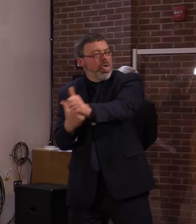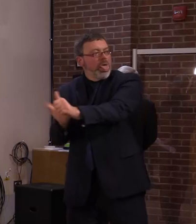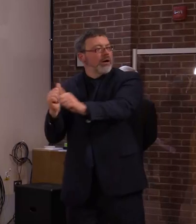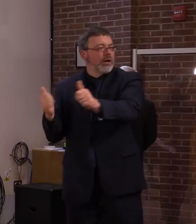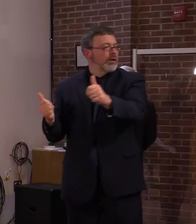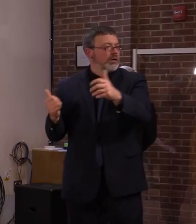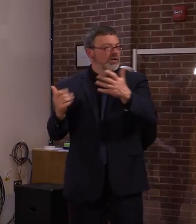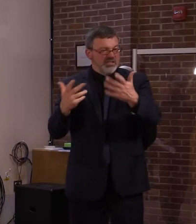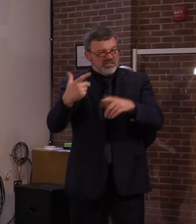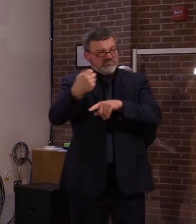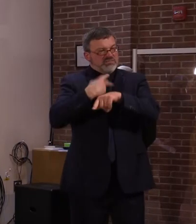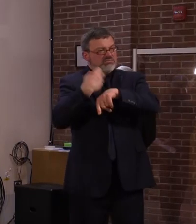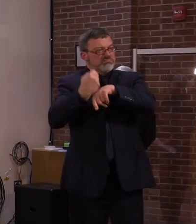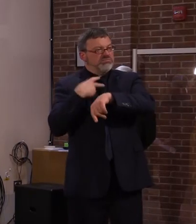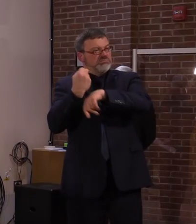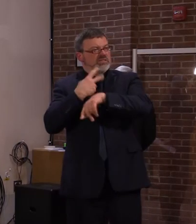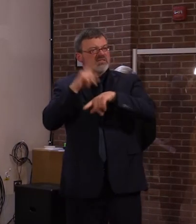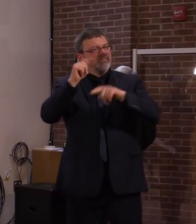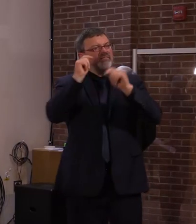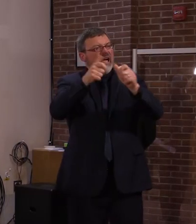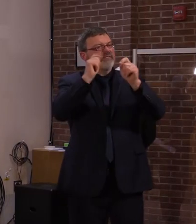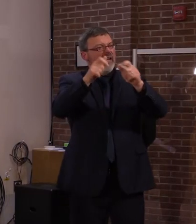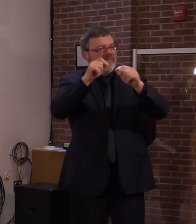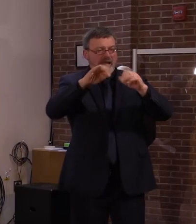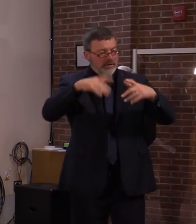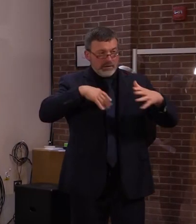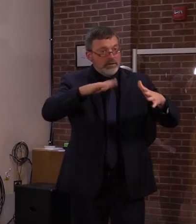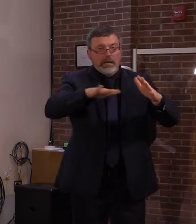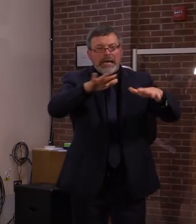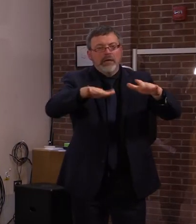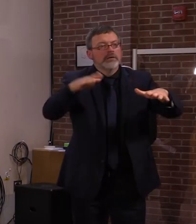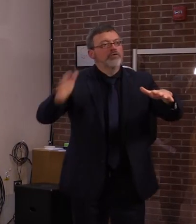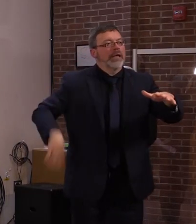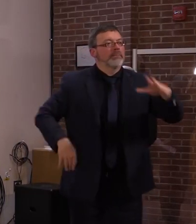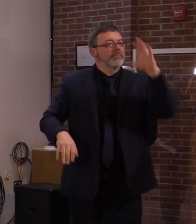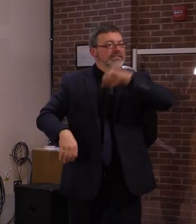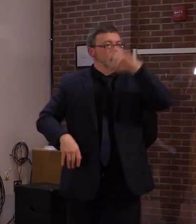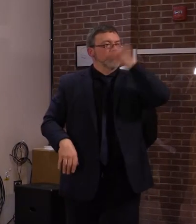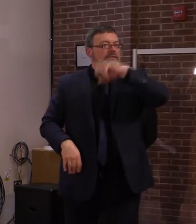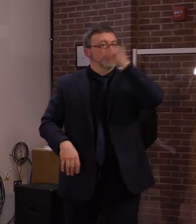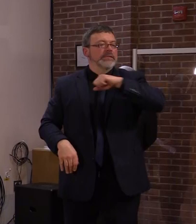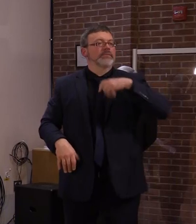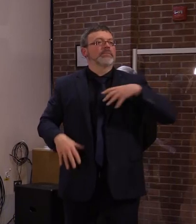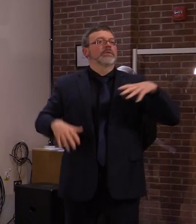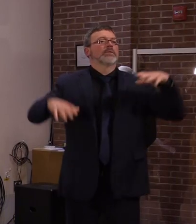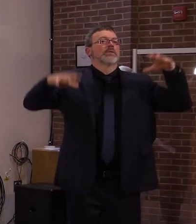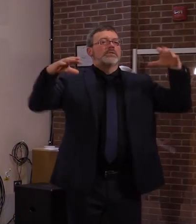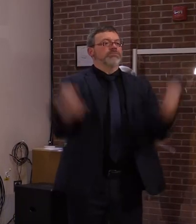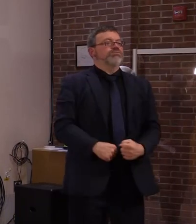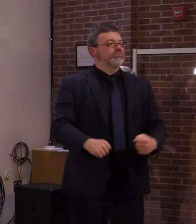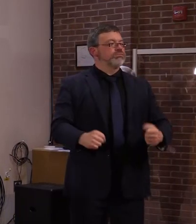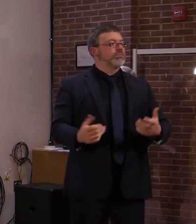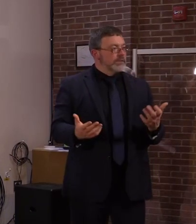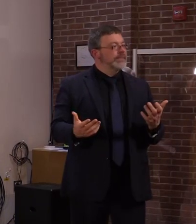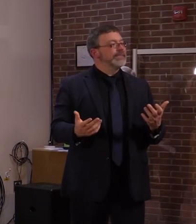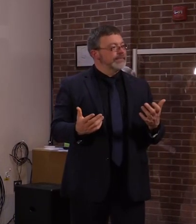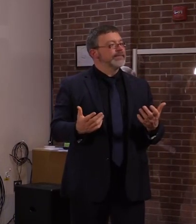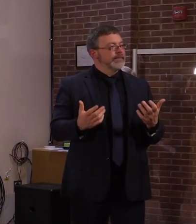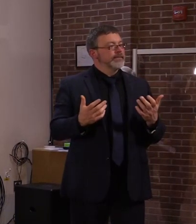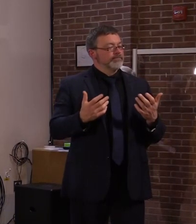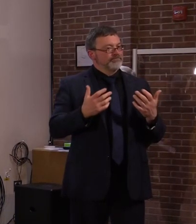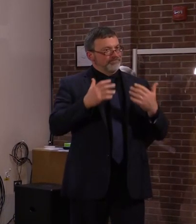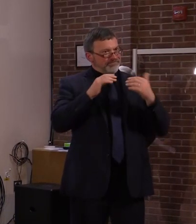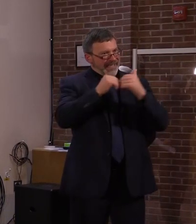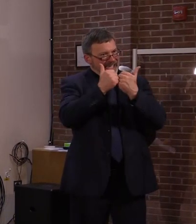COVID-19, because it gave us a little time to make sure that we were able to snuff that out, so to